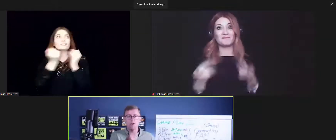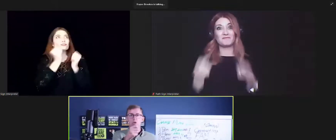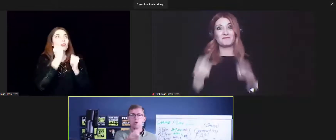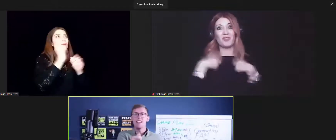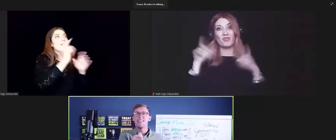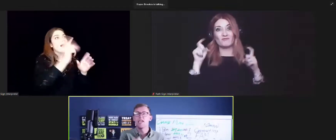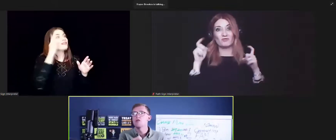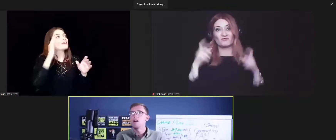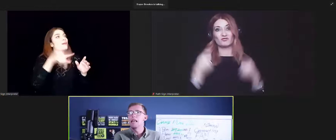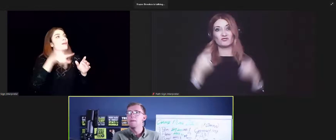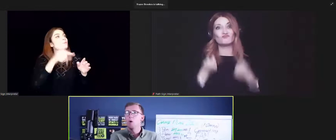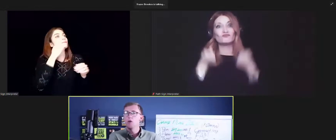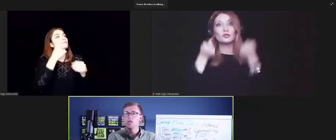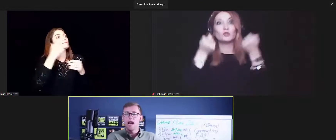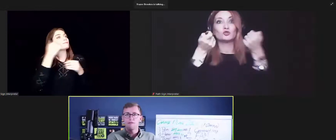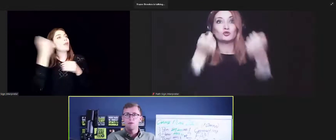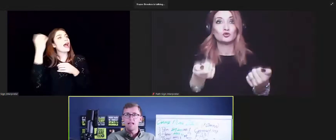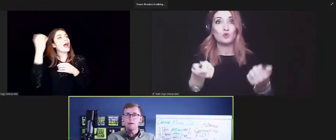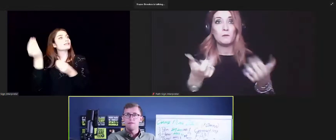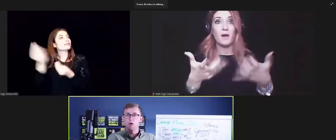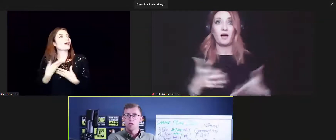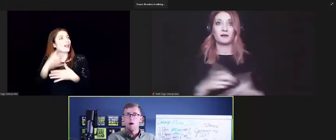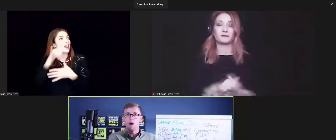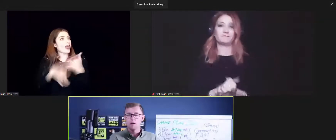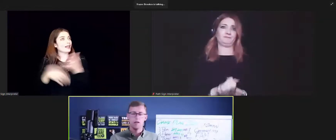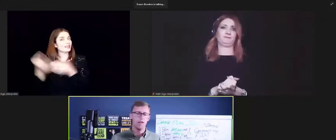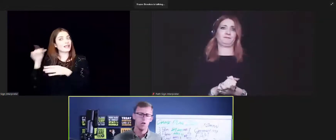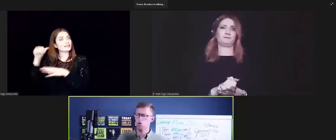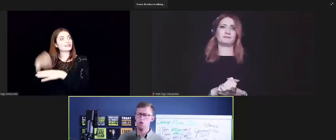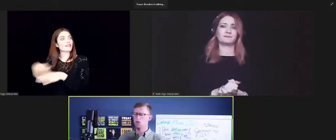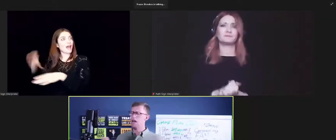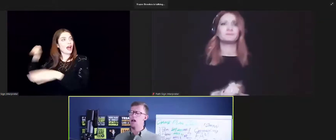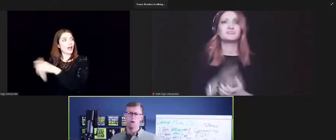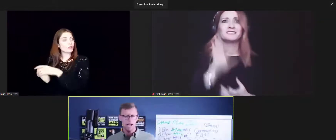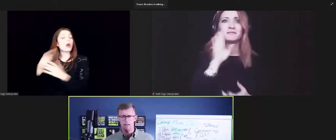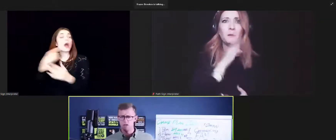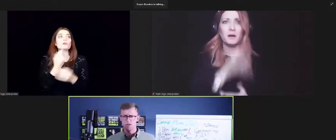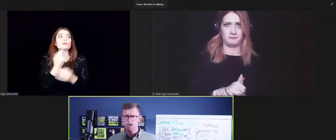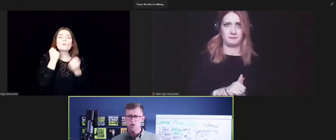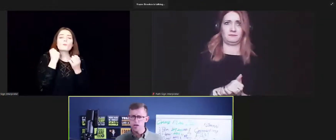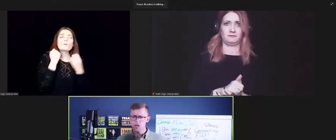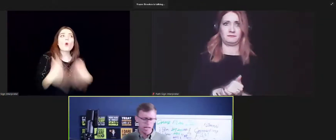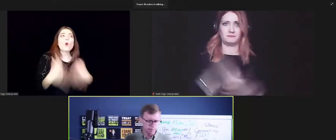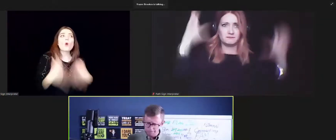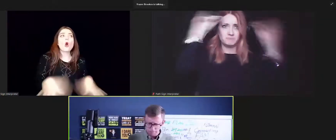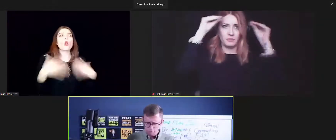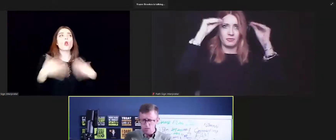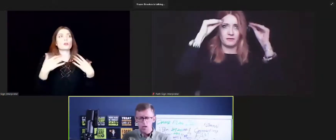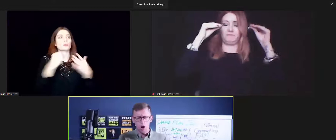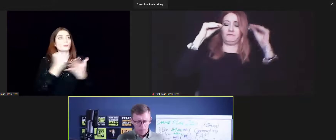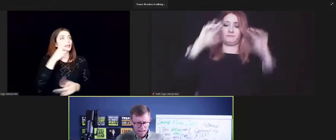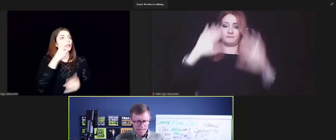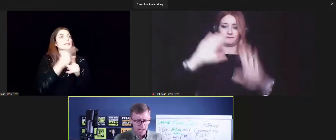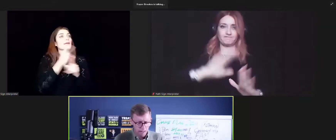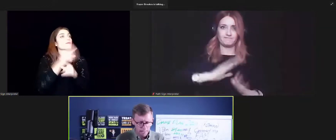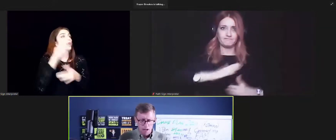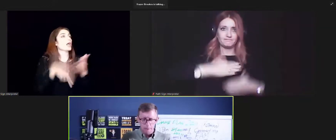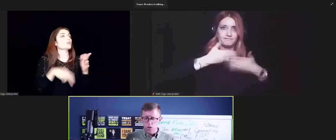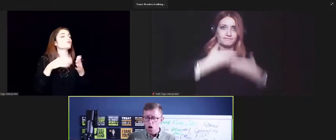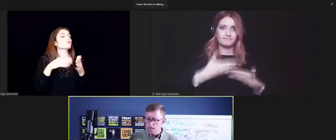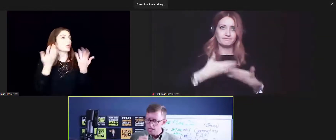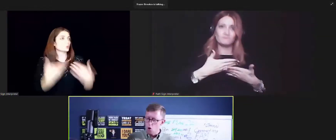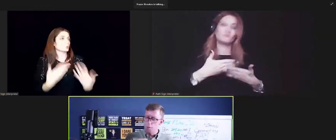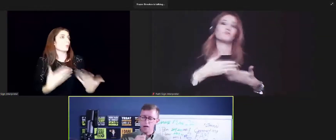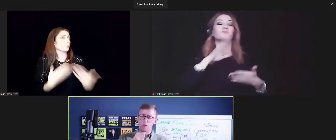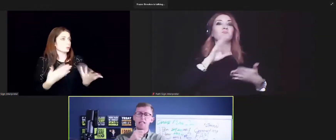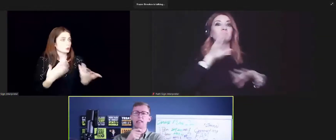for you to read. They said it's really important. You have to read it before tomorrow. So she was like, okay, this is interesting. And got the letter,